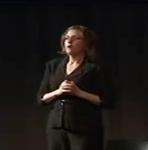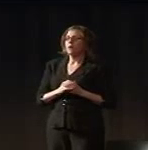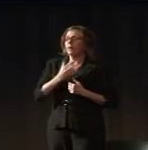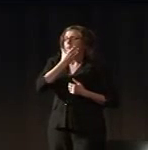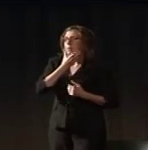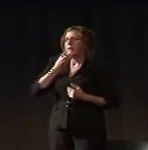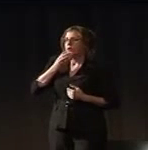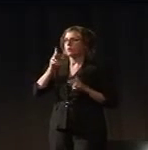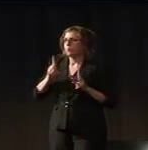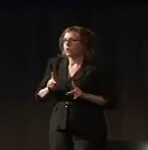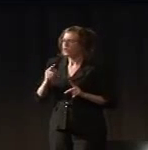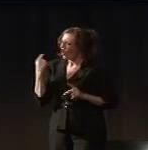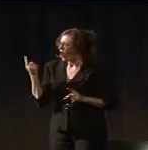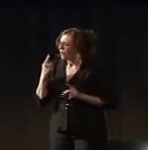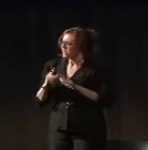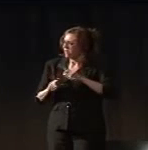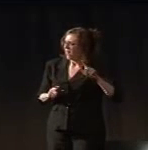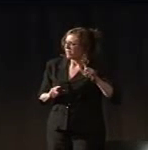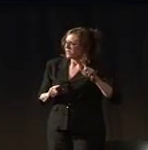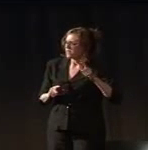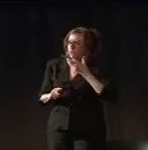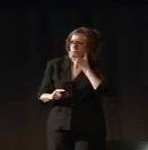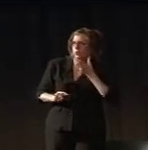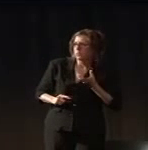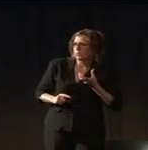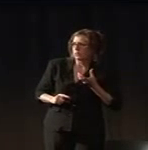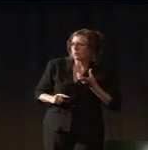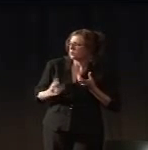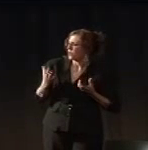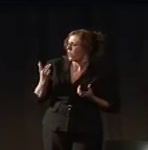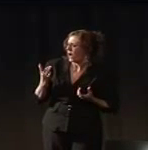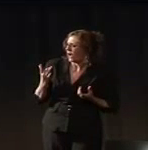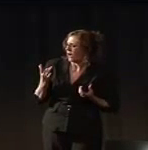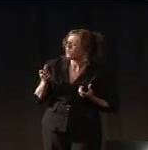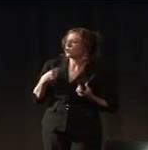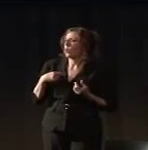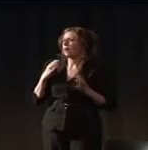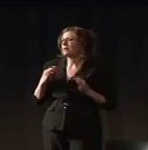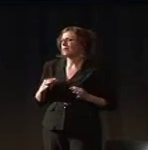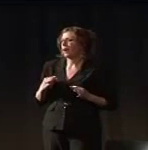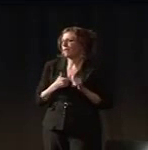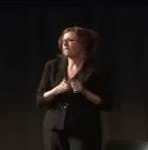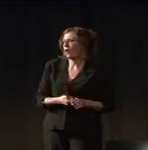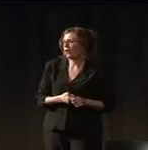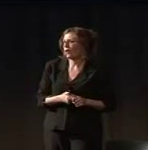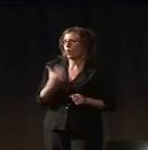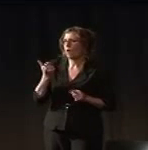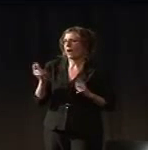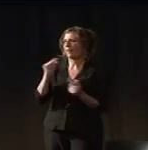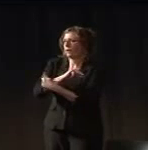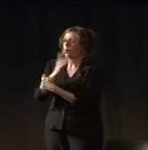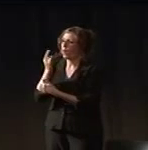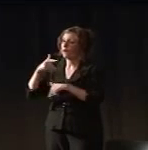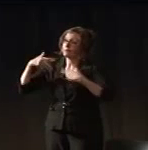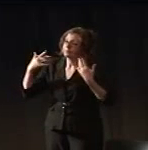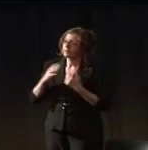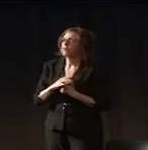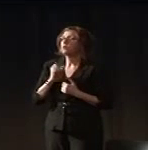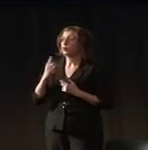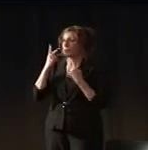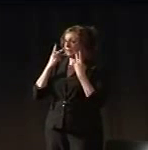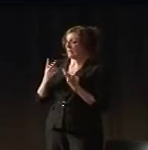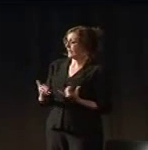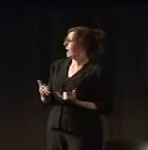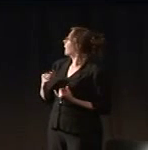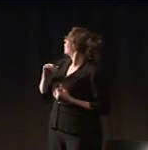left. And so I decided to follow, who am I to buck that trend. So we come now to the Janus faces